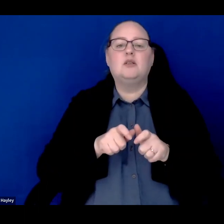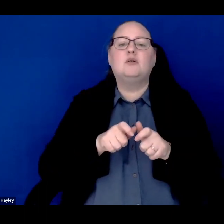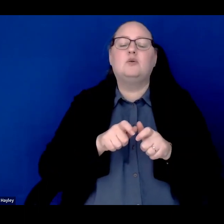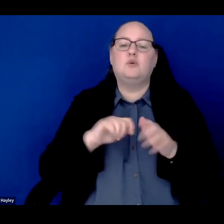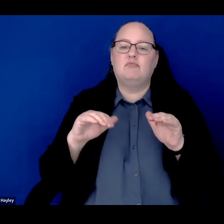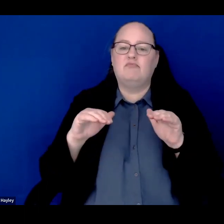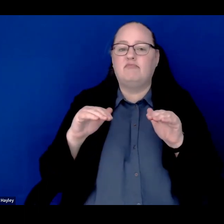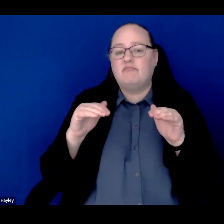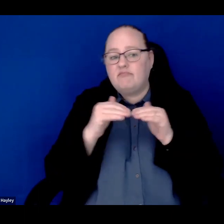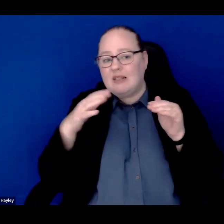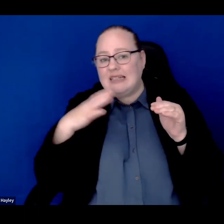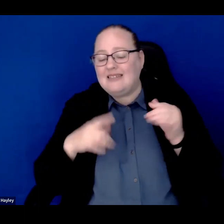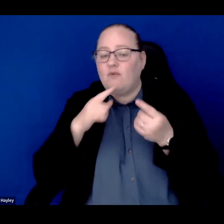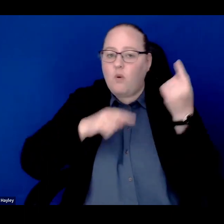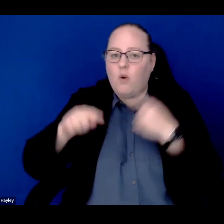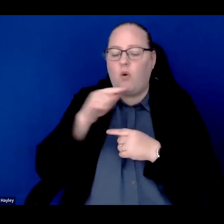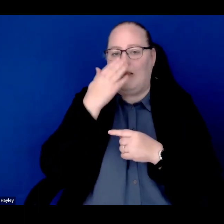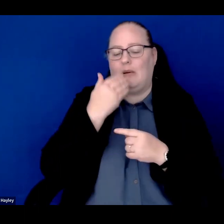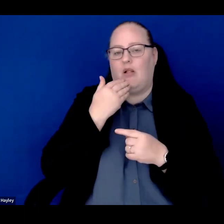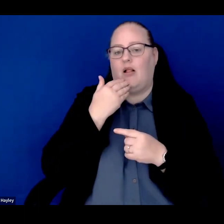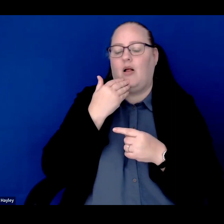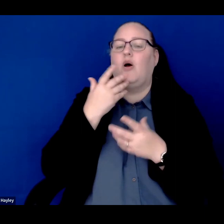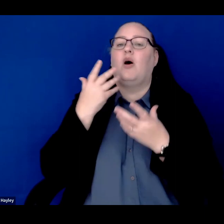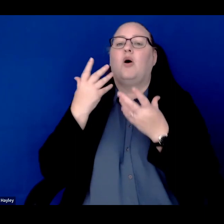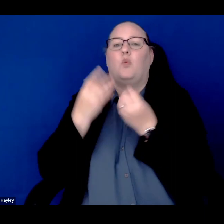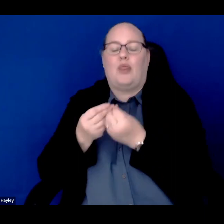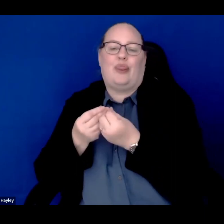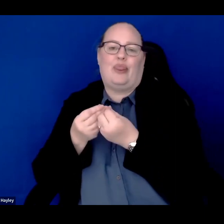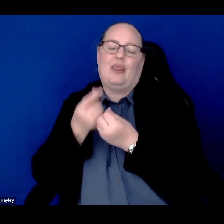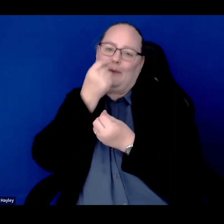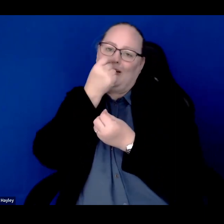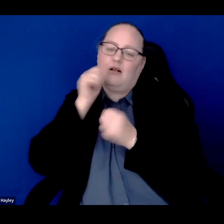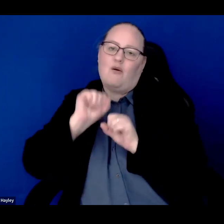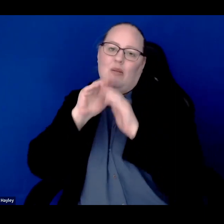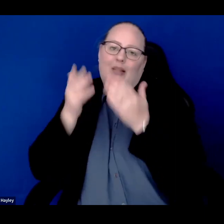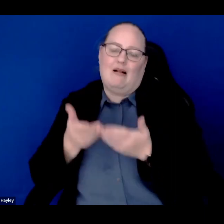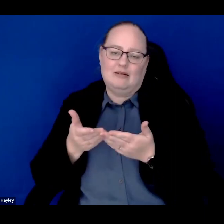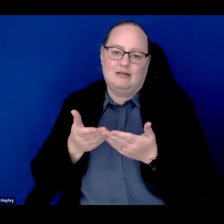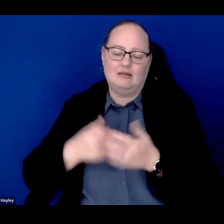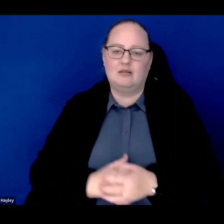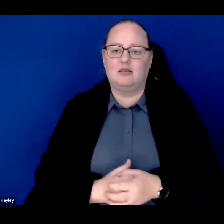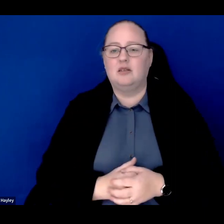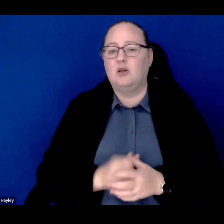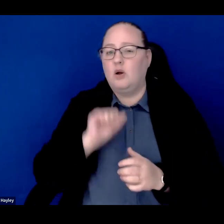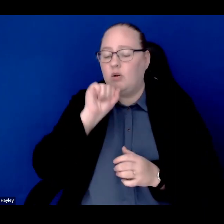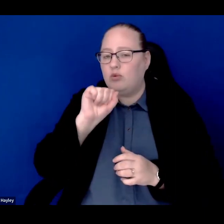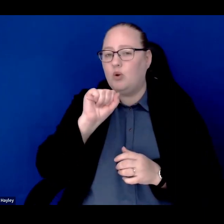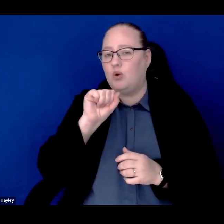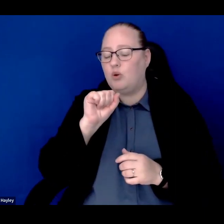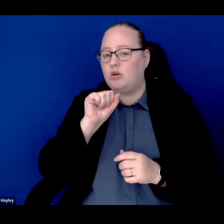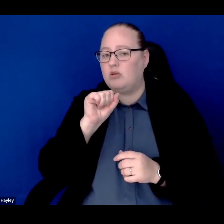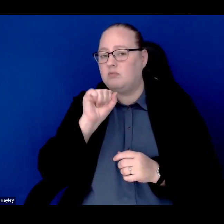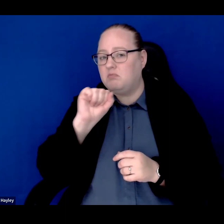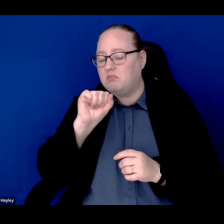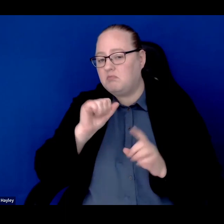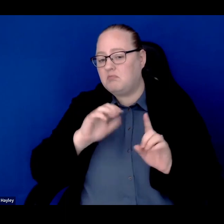of the living planet. So can you explain, though, how you define degrowth as a trajectory and post-growth as the